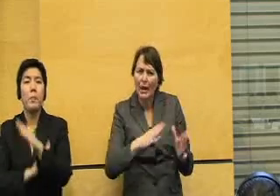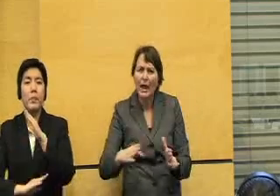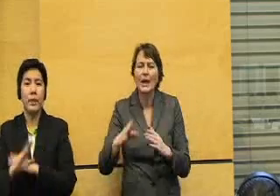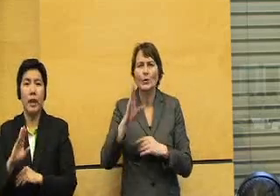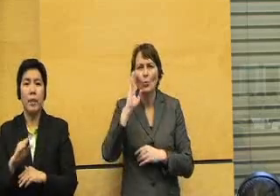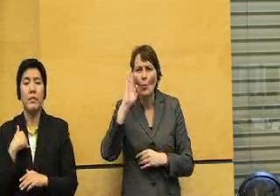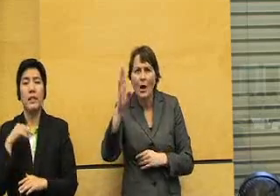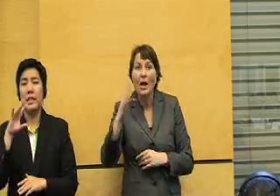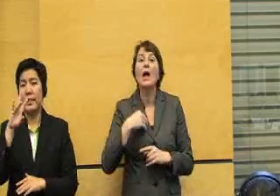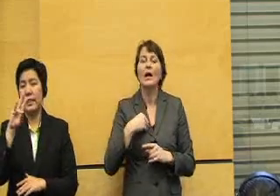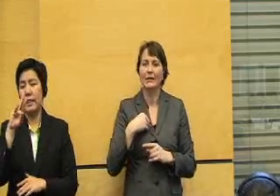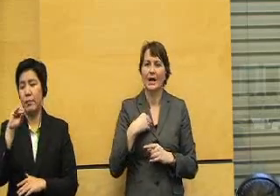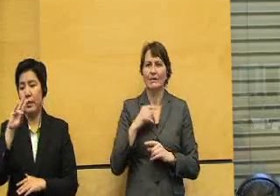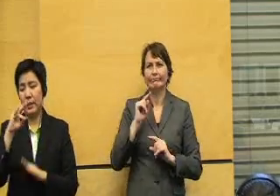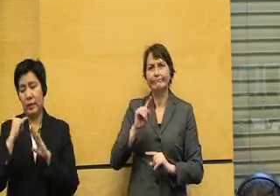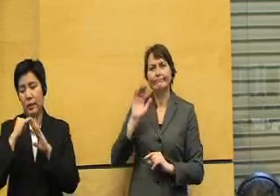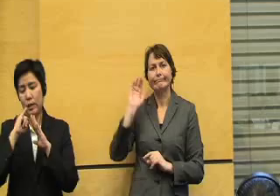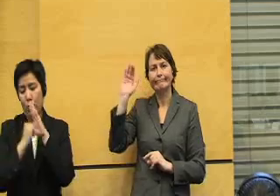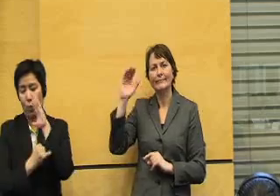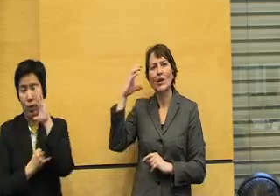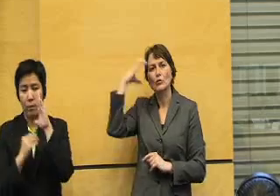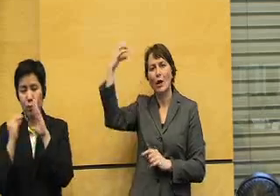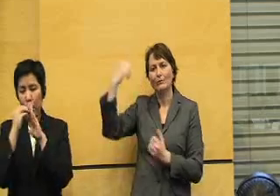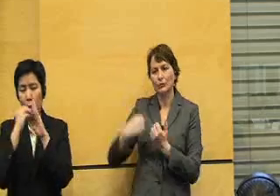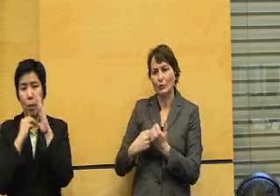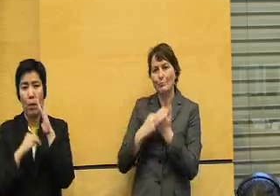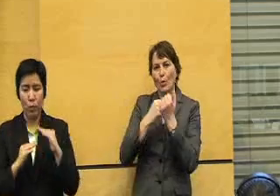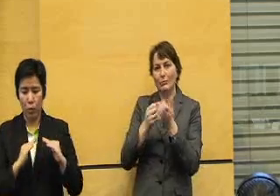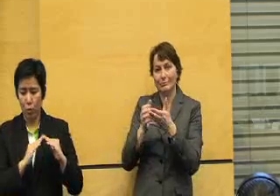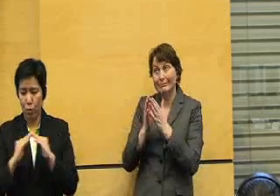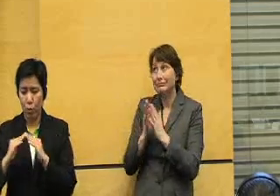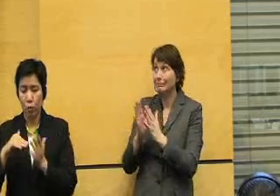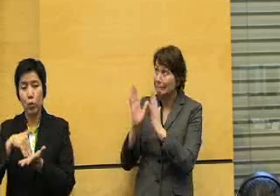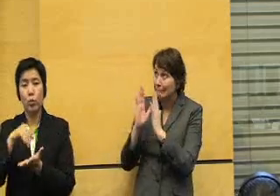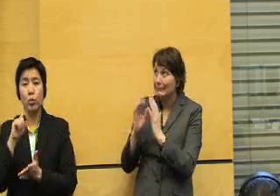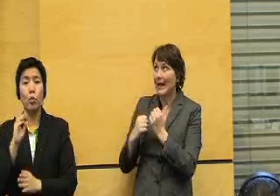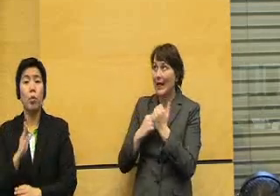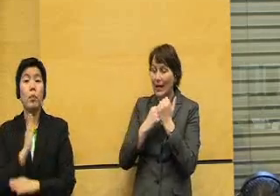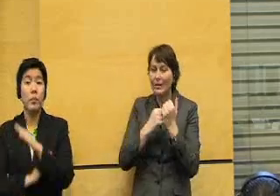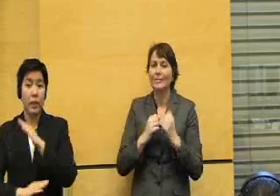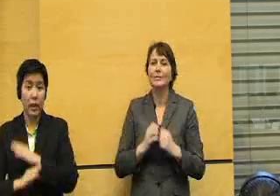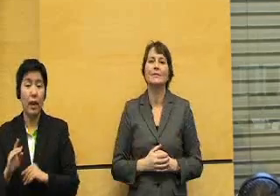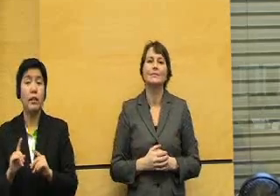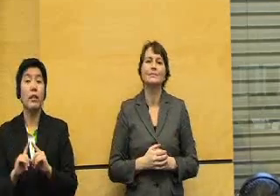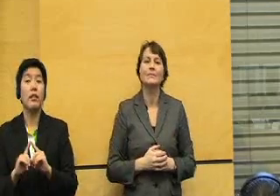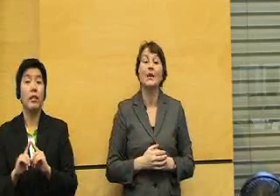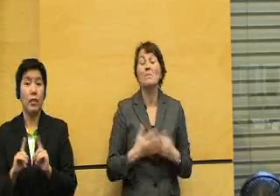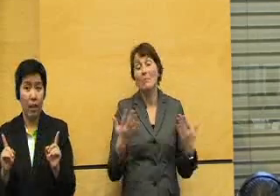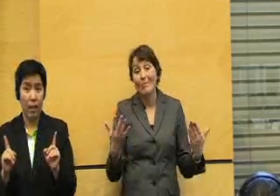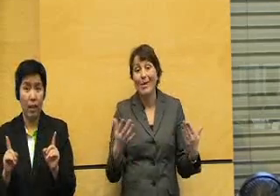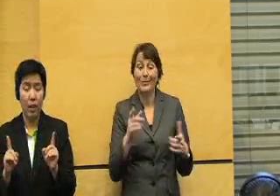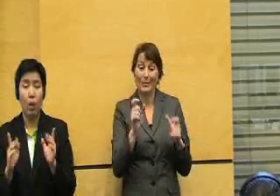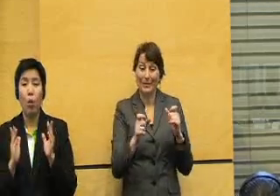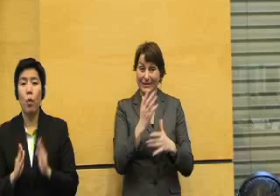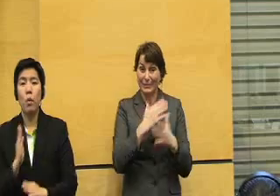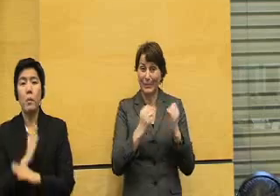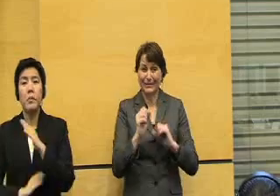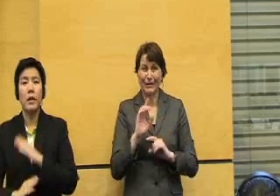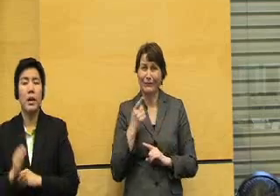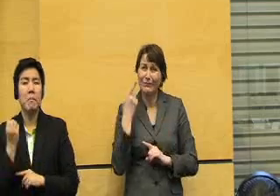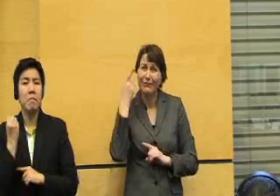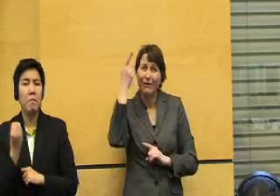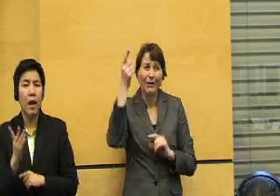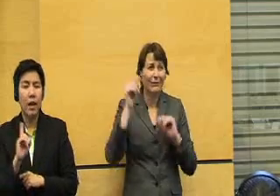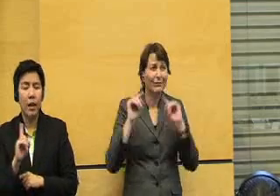seek funding from the government. But a lot of persons with disability tend to live far from the provincial